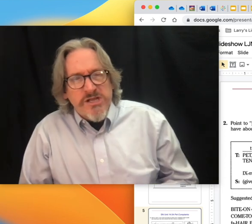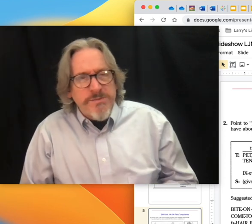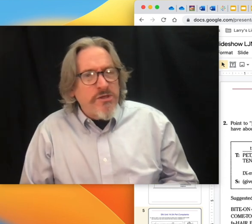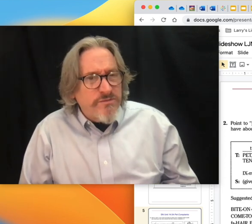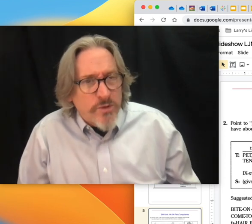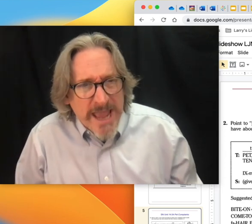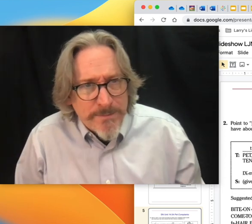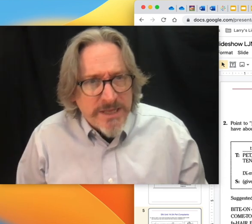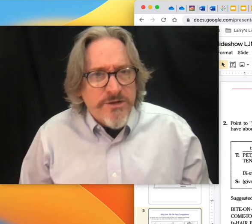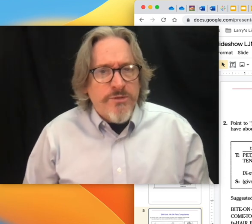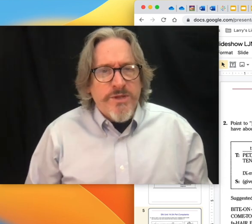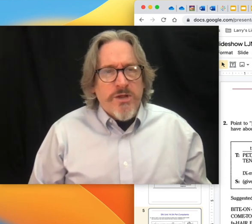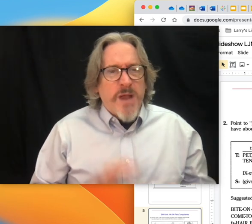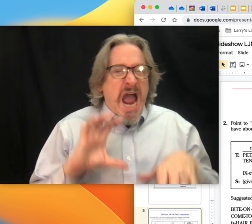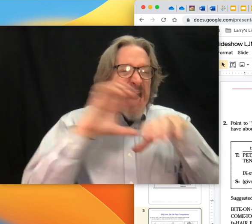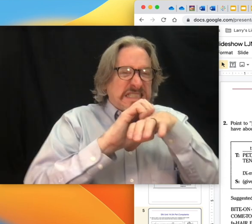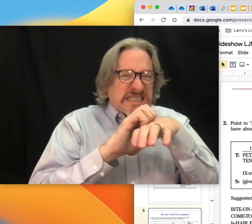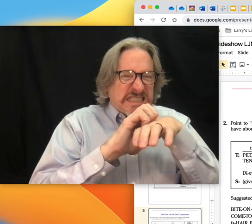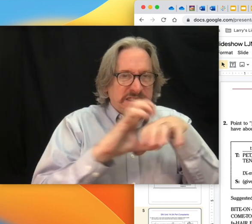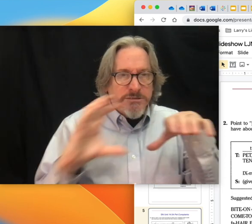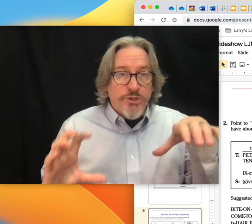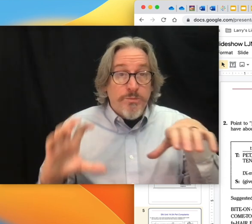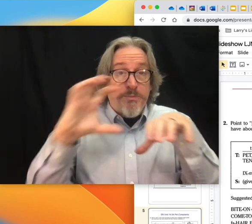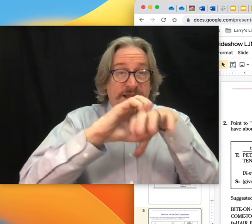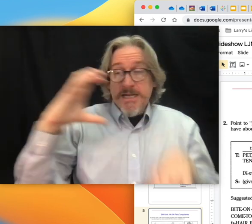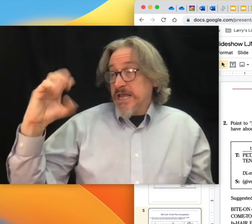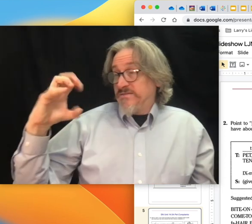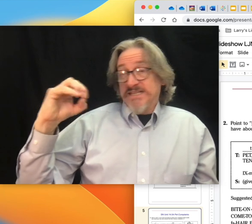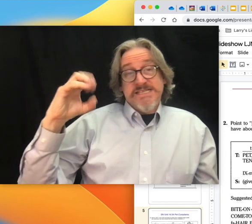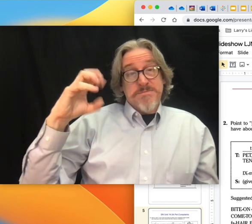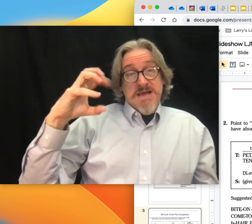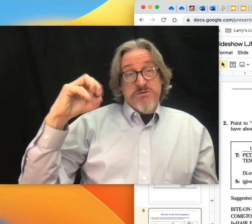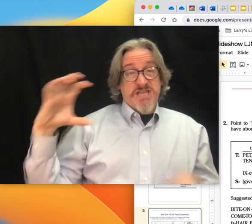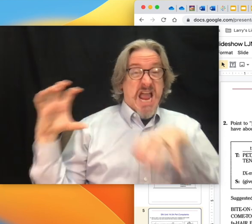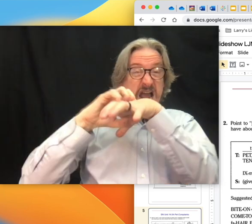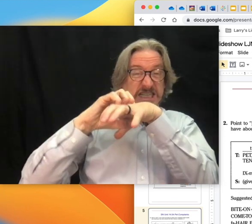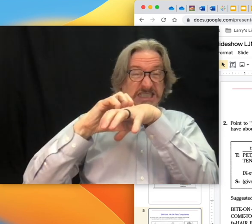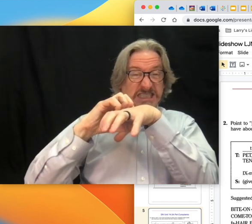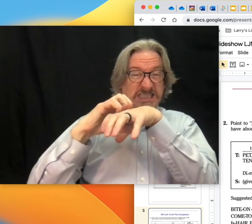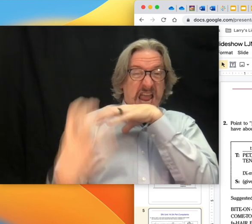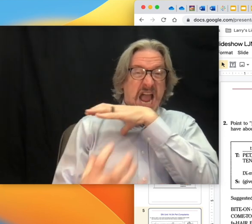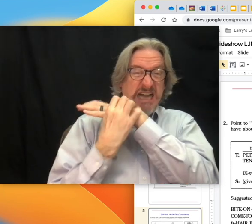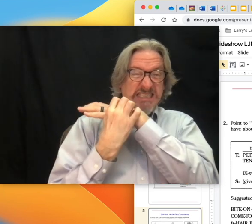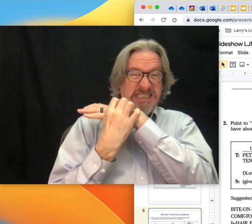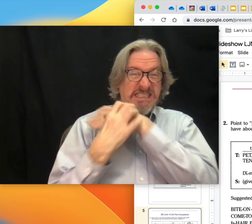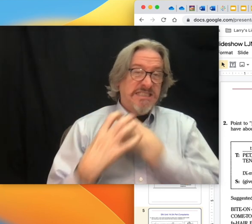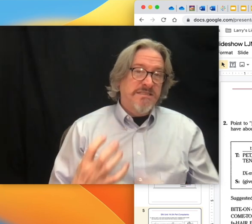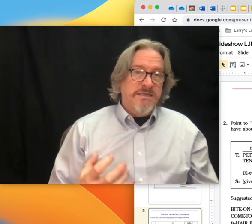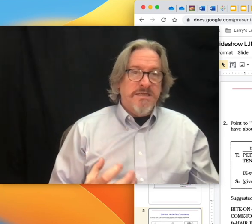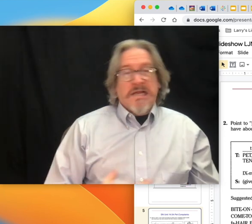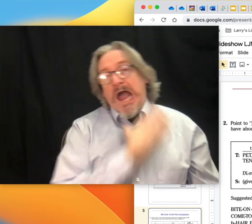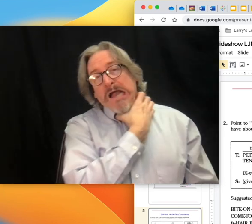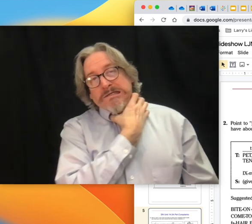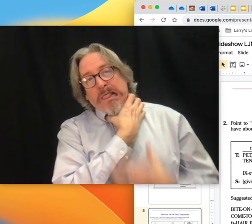There's some other vocab in here that we can go back. To bite. This is the mouth. Hush. Hush.